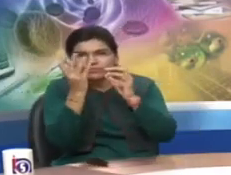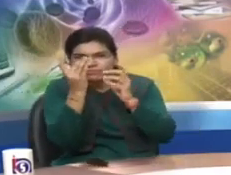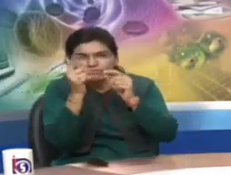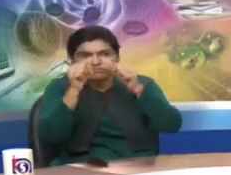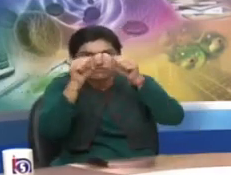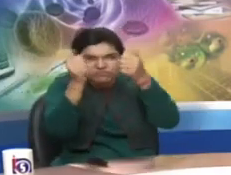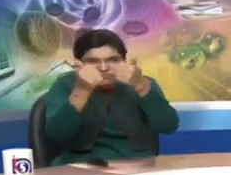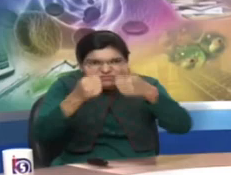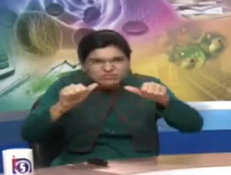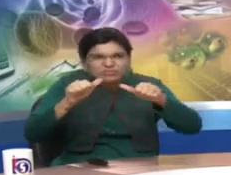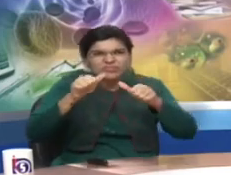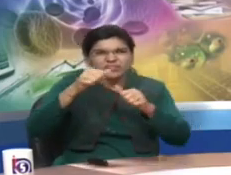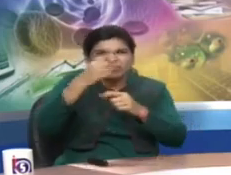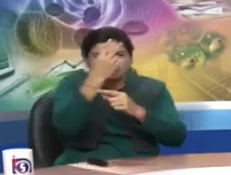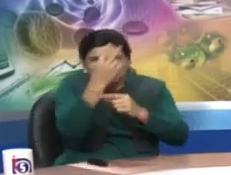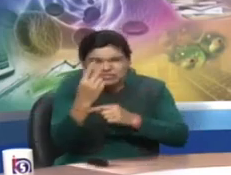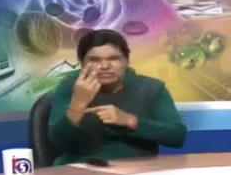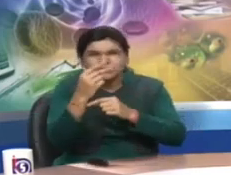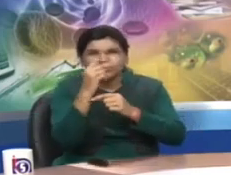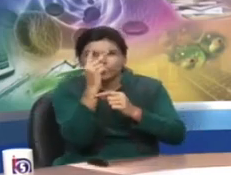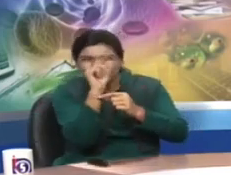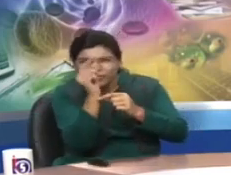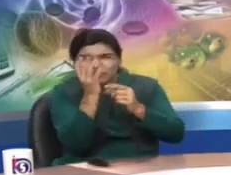hypotenuse relational square roots,